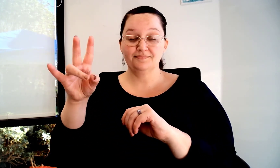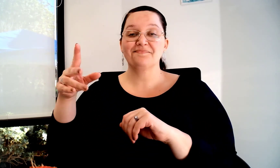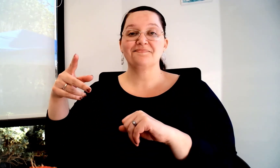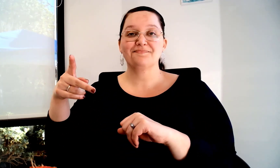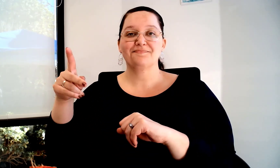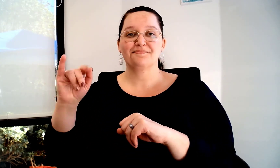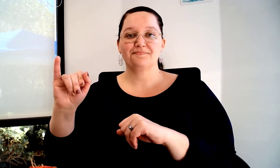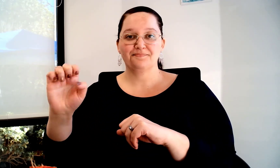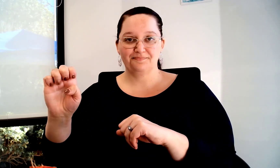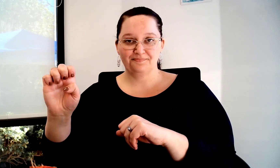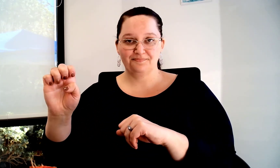Number 17,